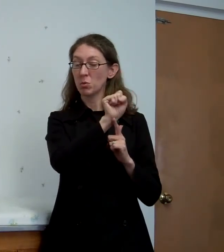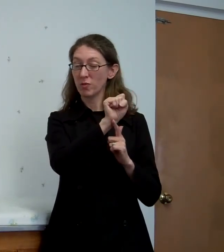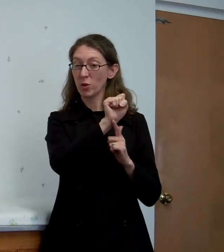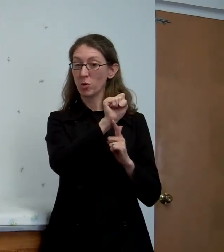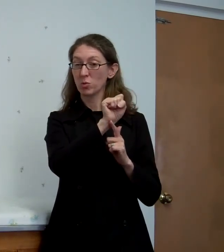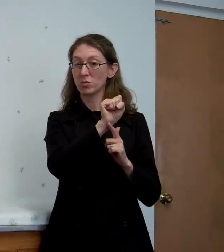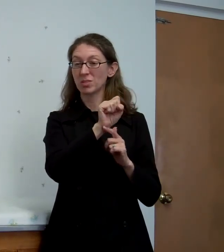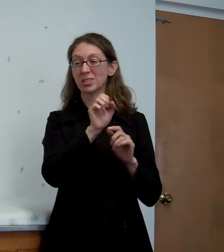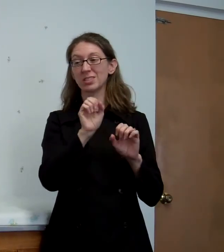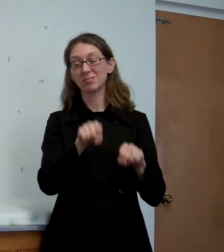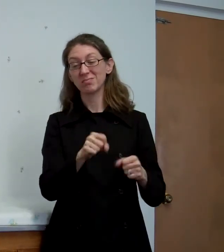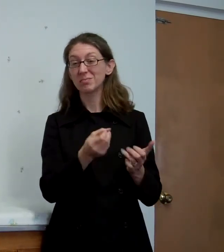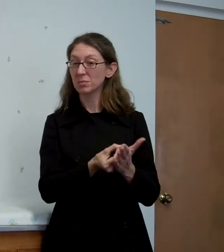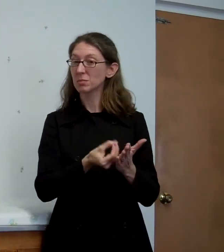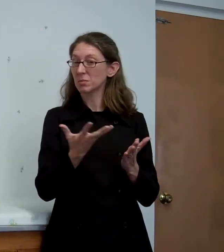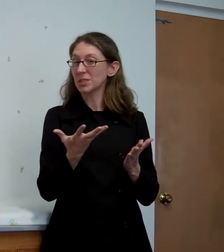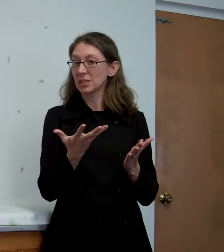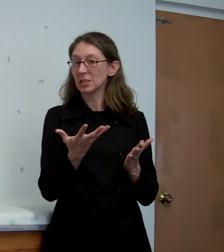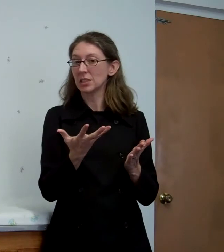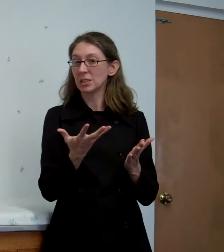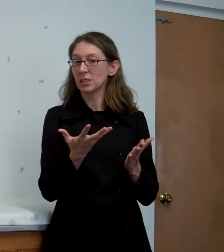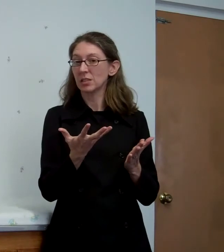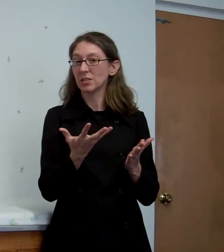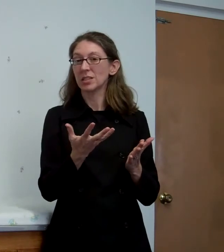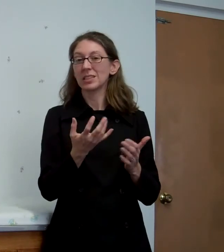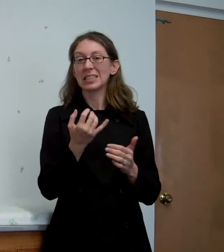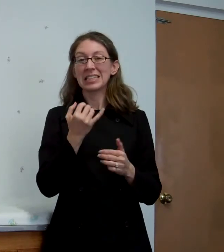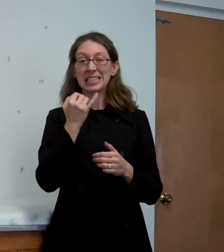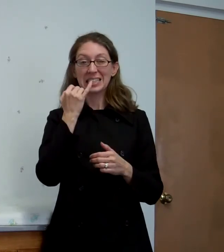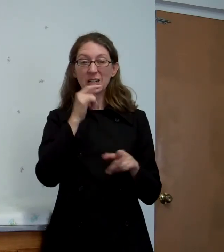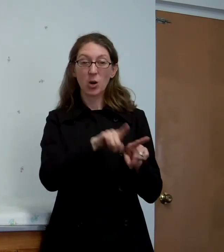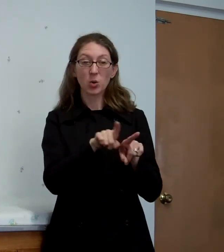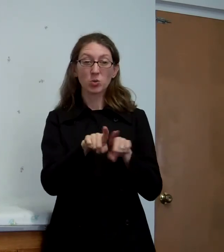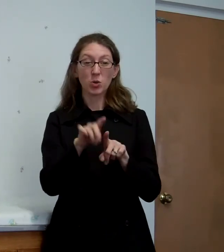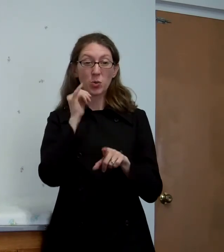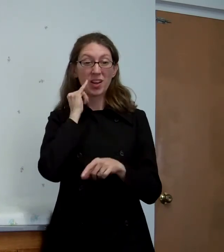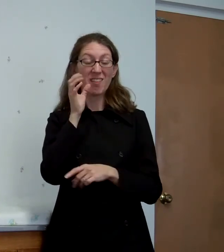expensive, and the thicker ones take a while to dry.